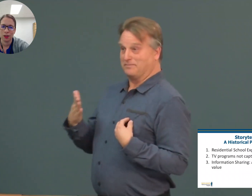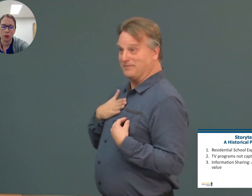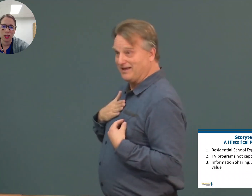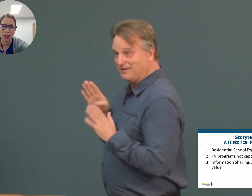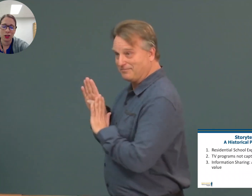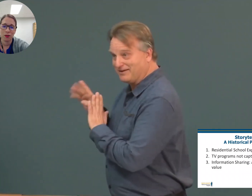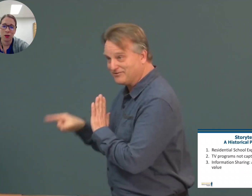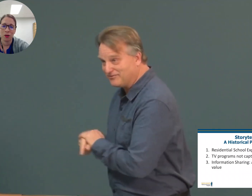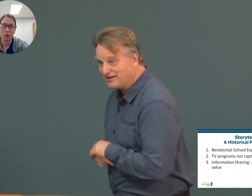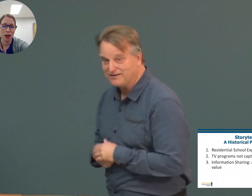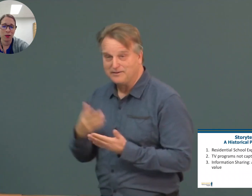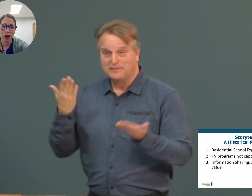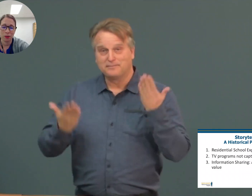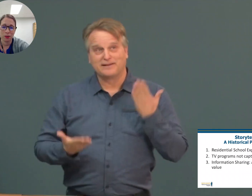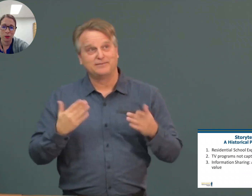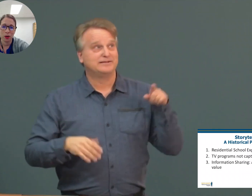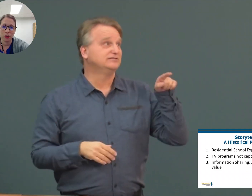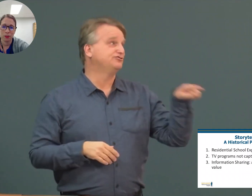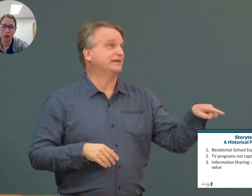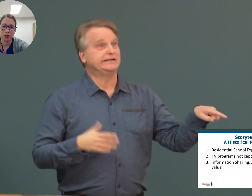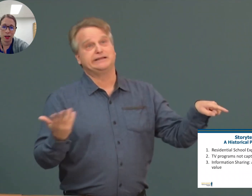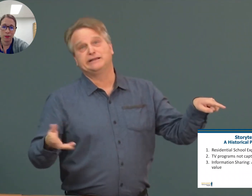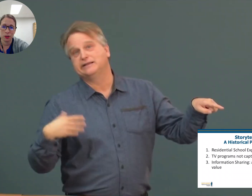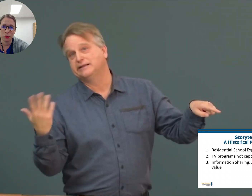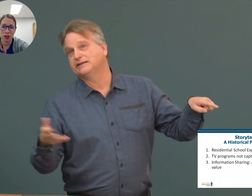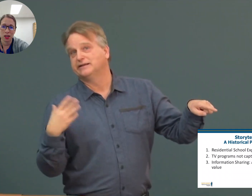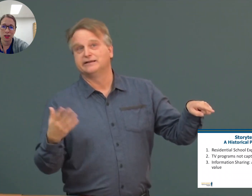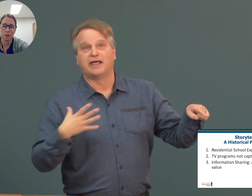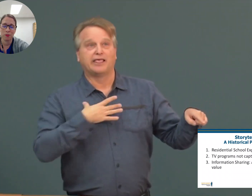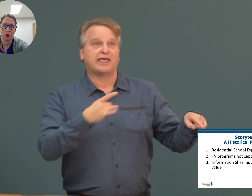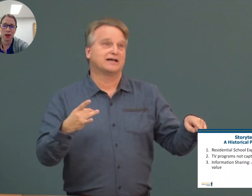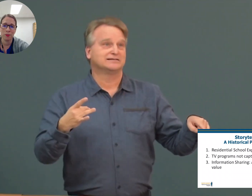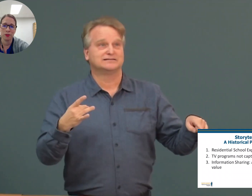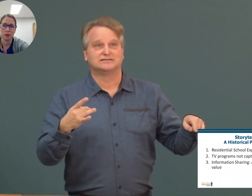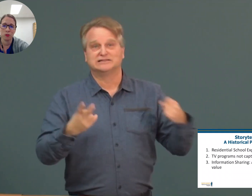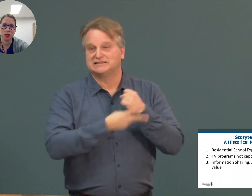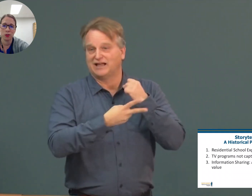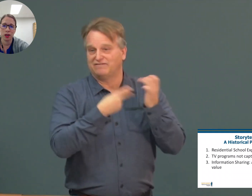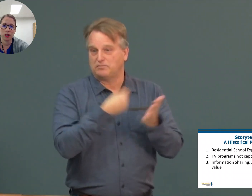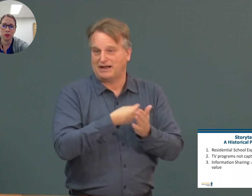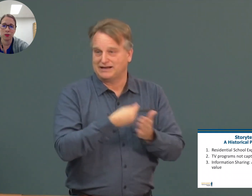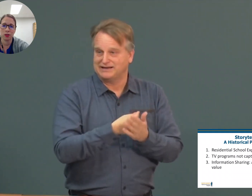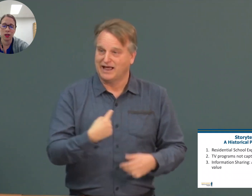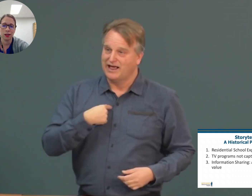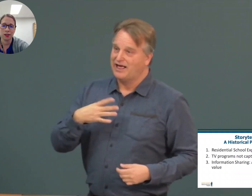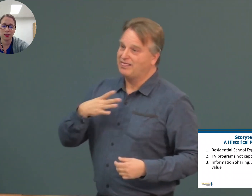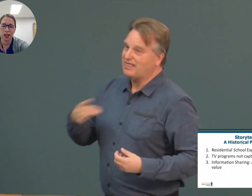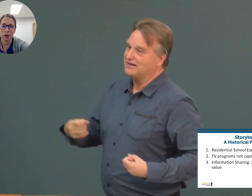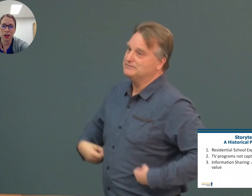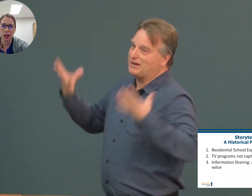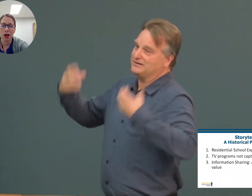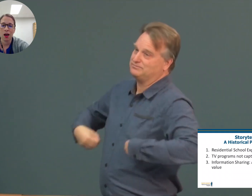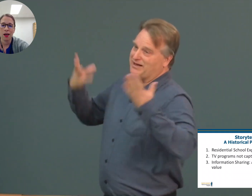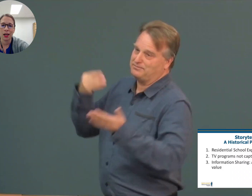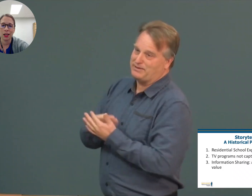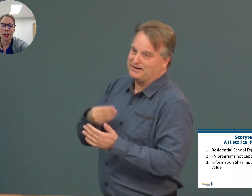We each have our own backgrounds and way of life and doing things. Perhaps one spouse likes to save money, and I like to